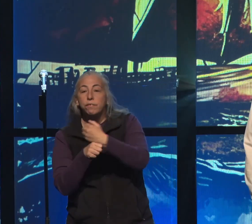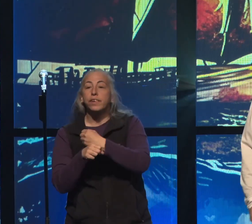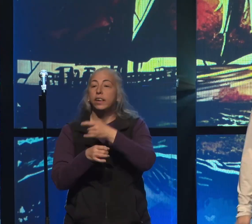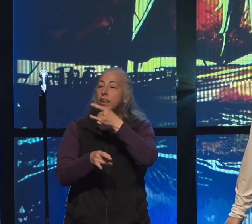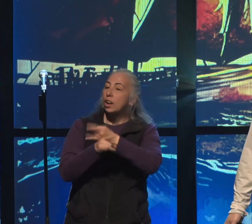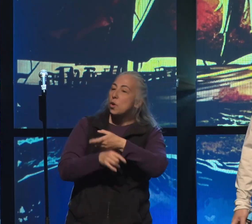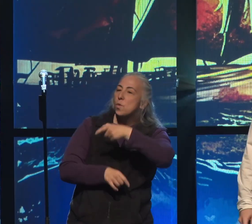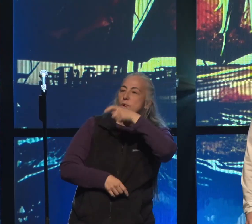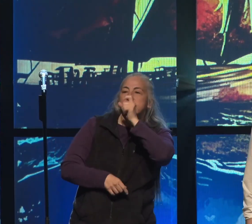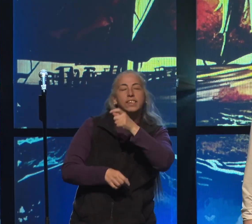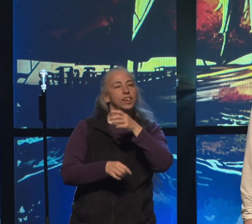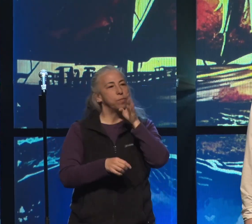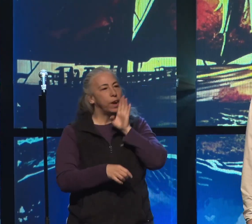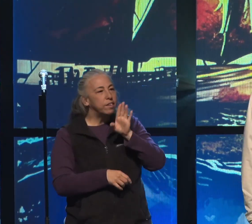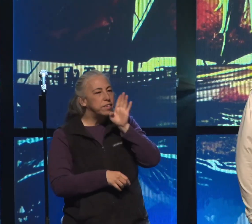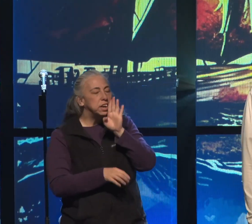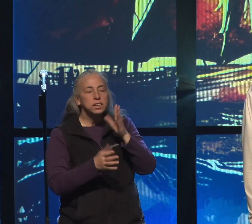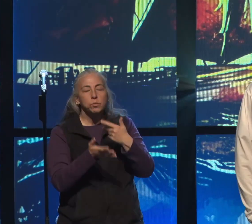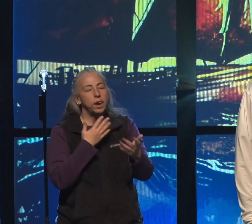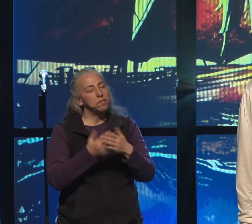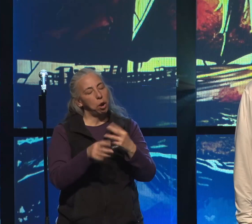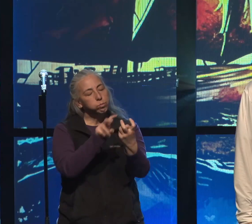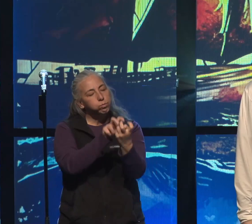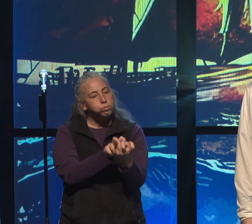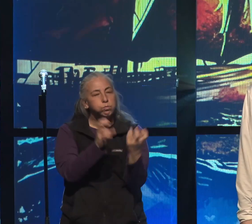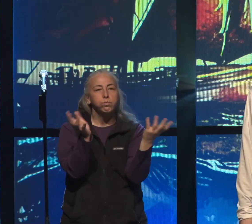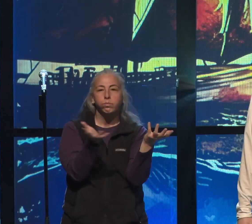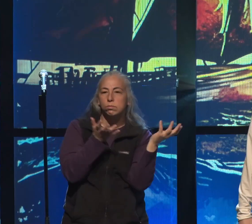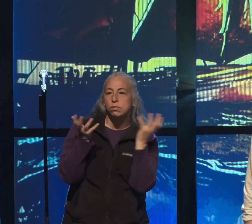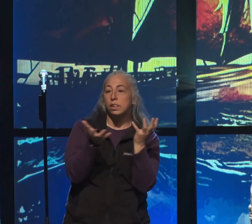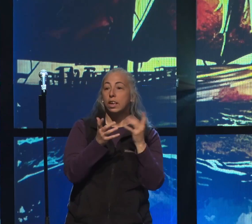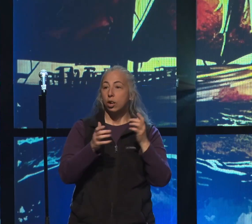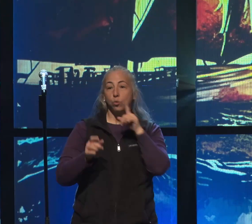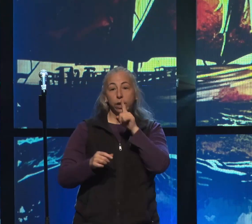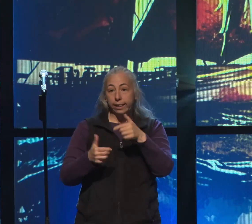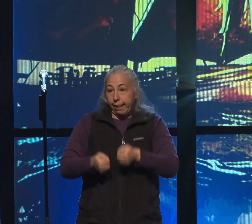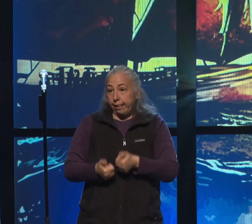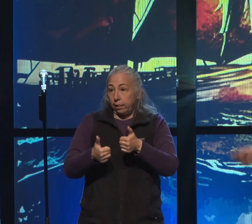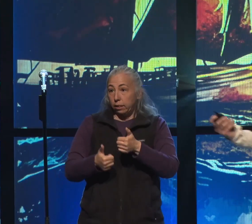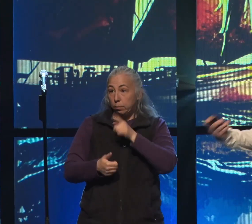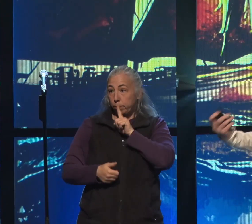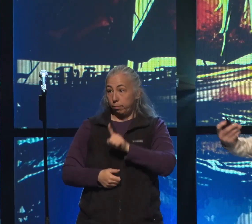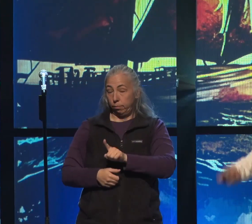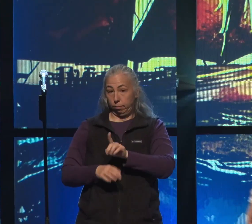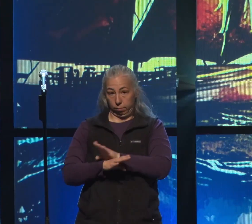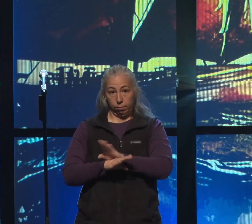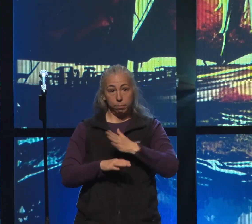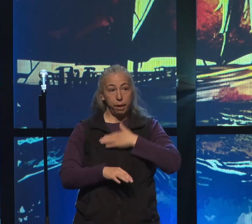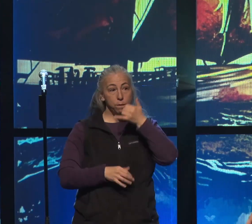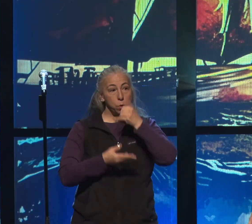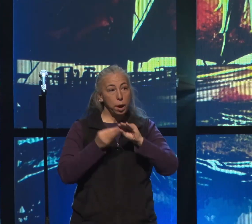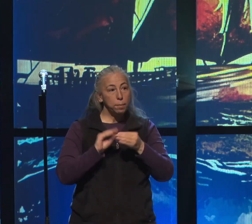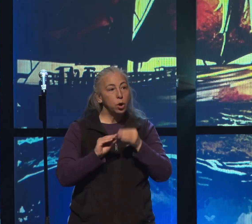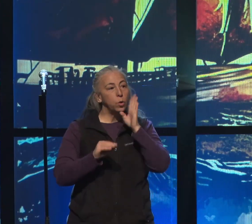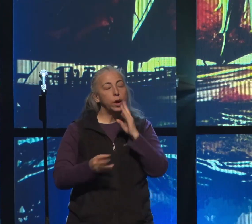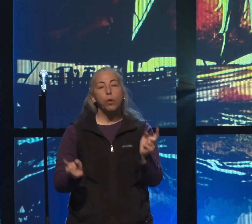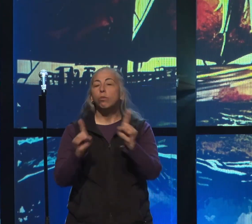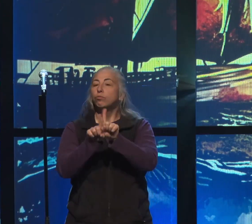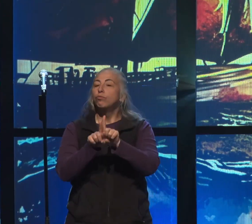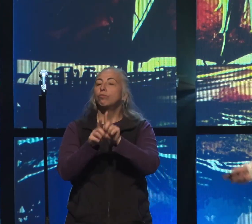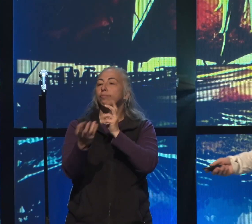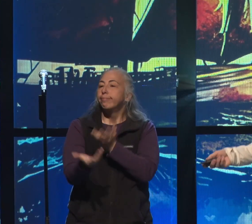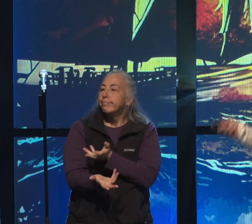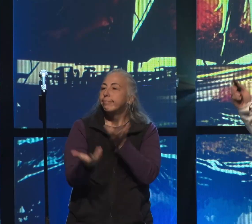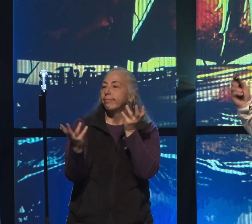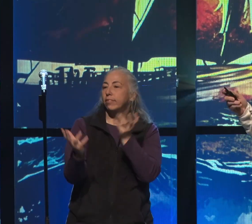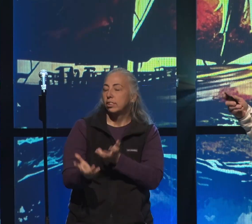over breakfast, however that works. Just send me a text message, and it really is my cell phone number, and we'll get together and we will talk about